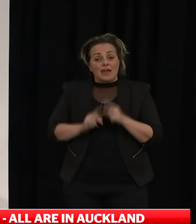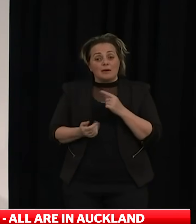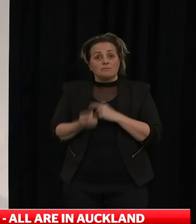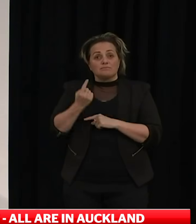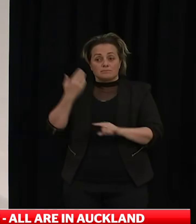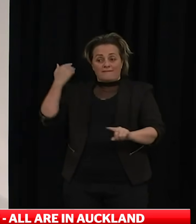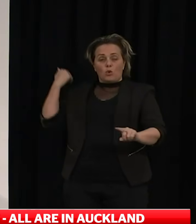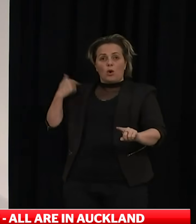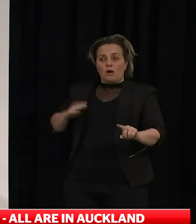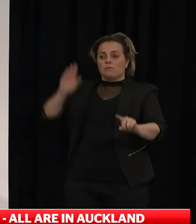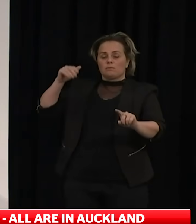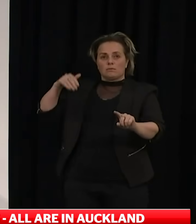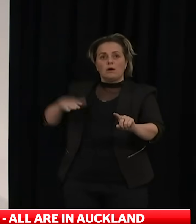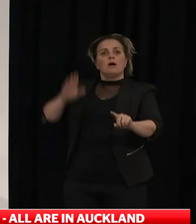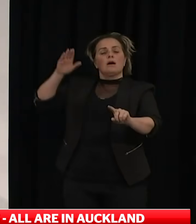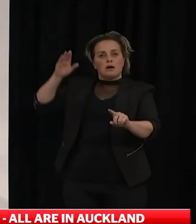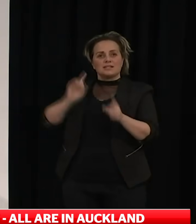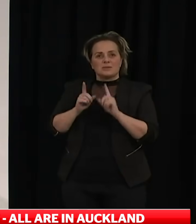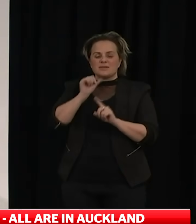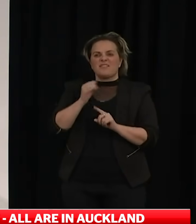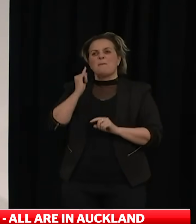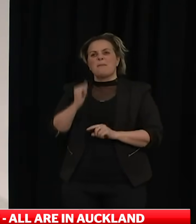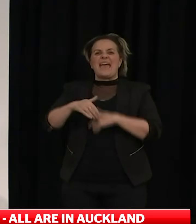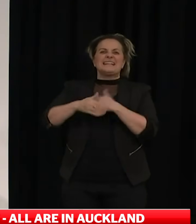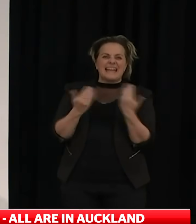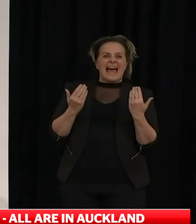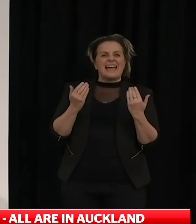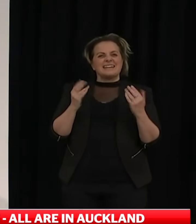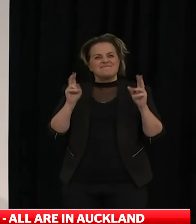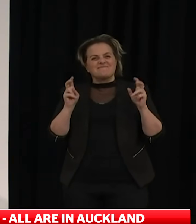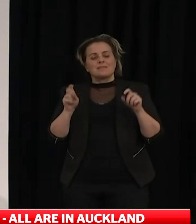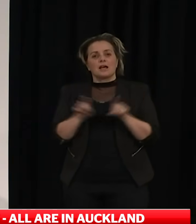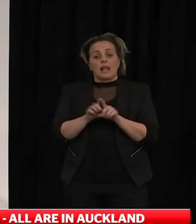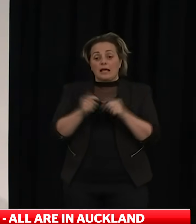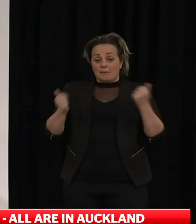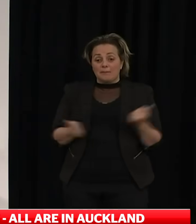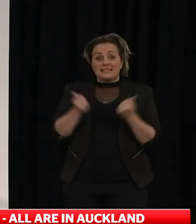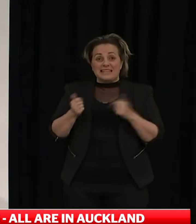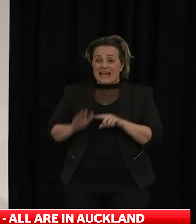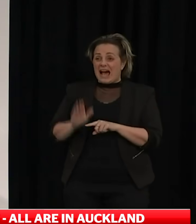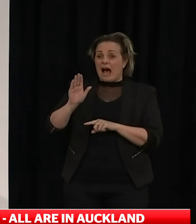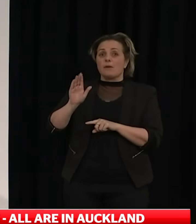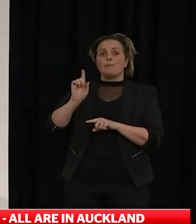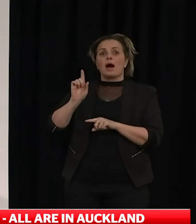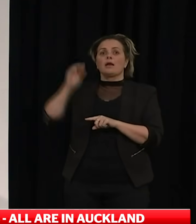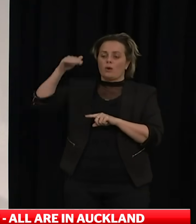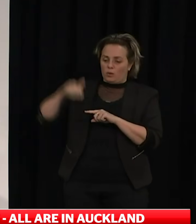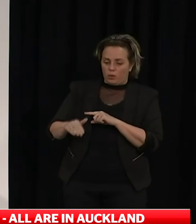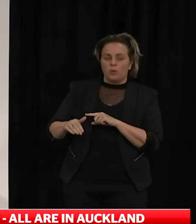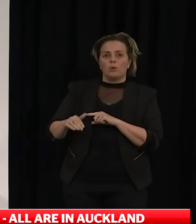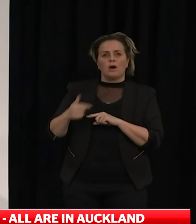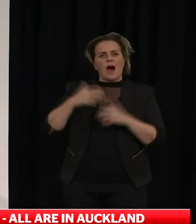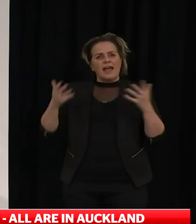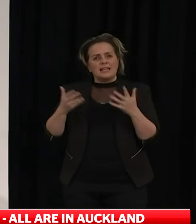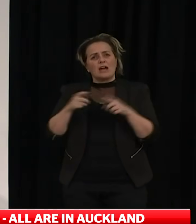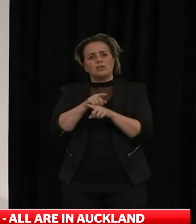this outbreak where we've had a bad day, where we've had a larger number of cases and then it's gone down again. So I would